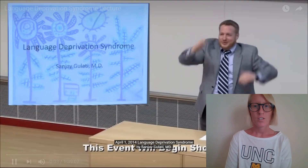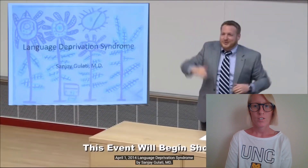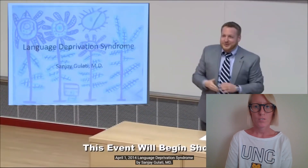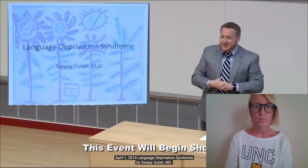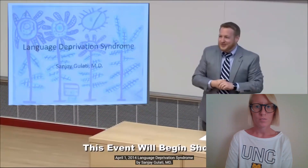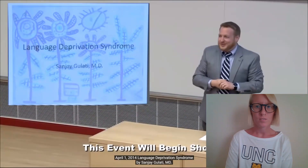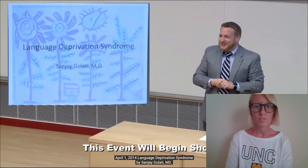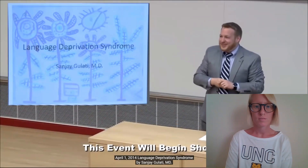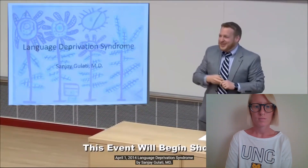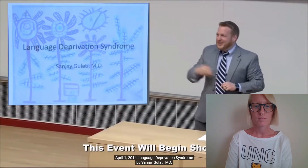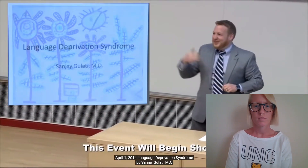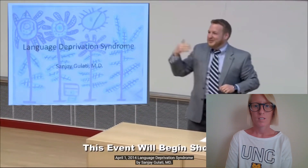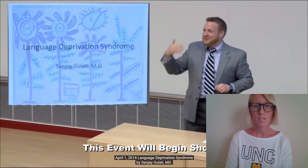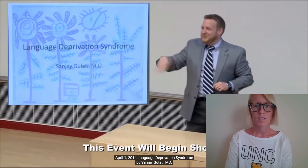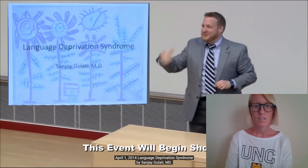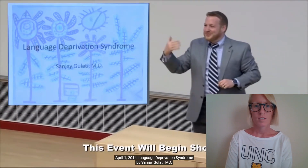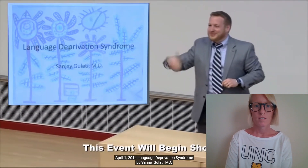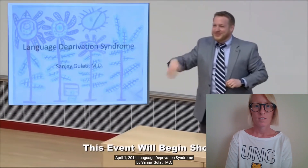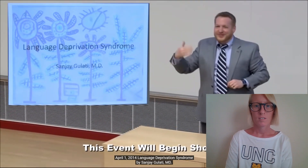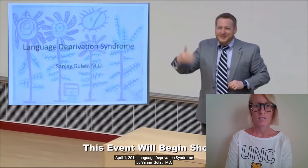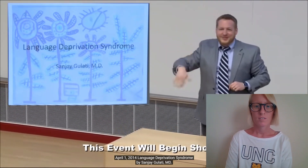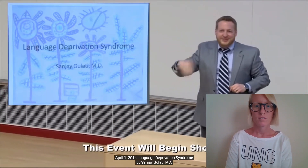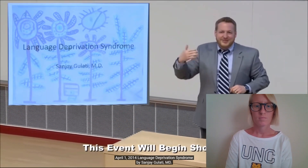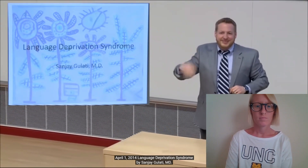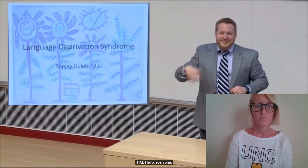Hello, everyone. Hello.